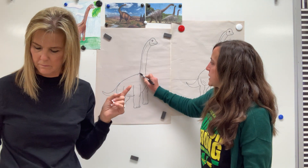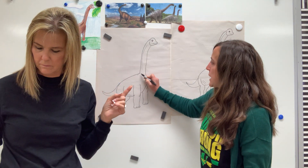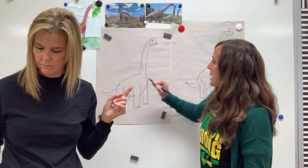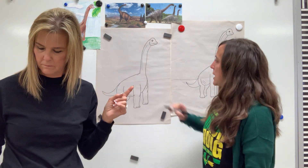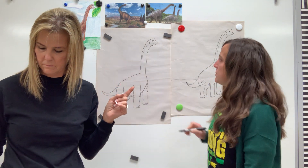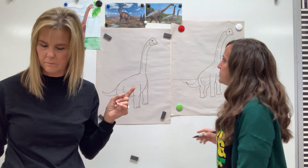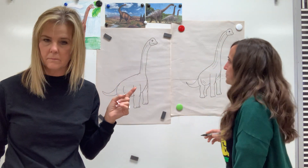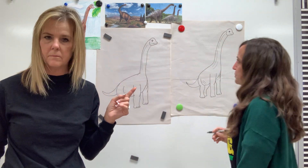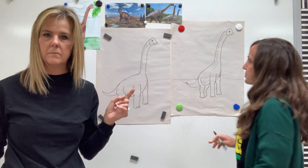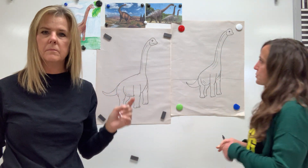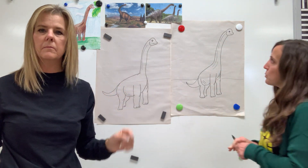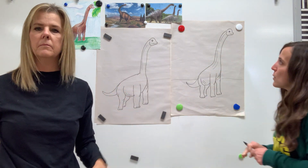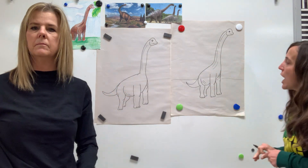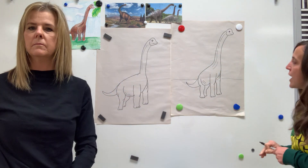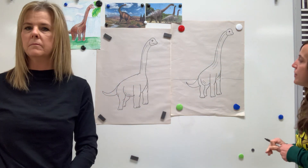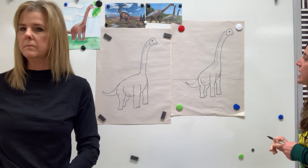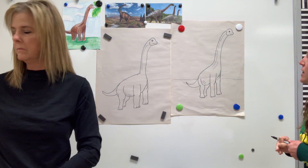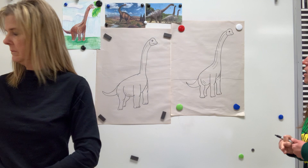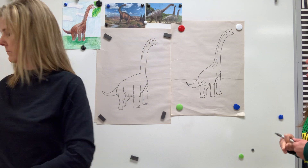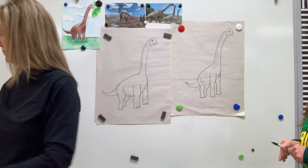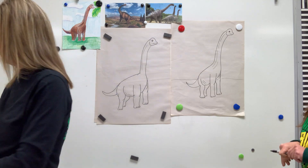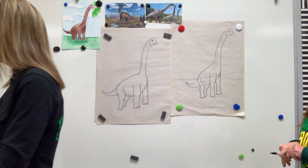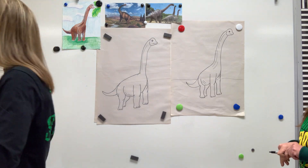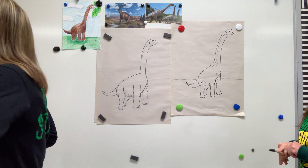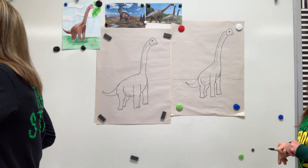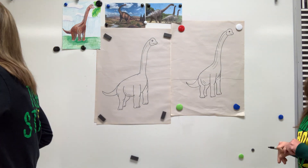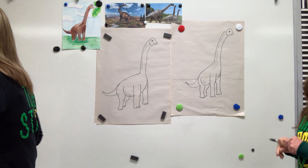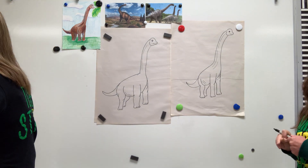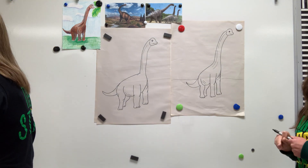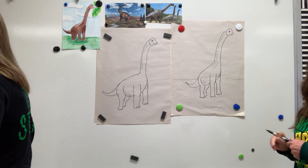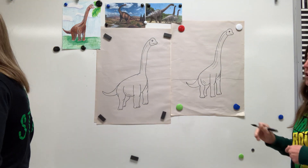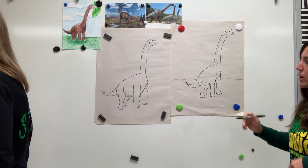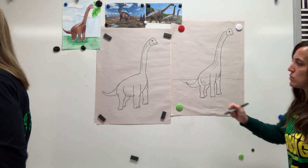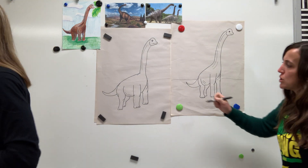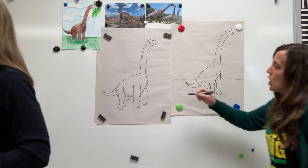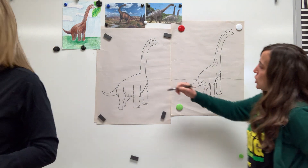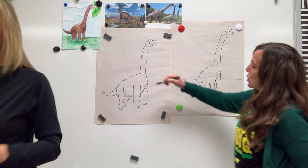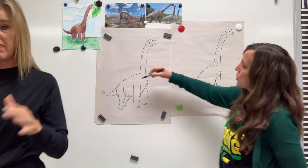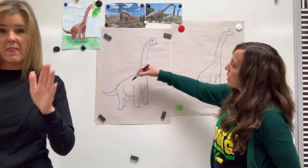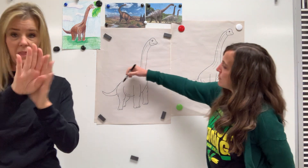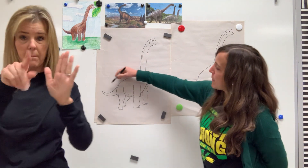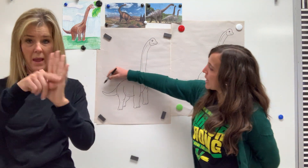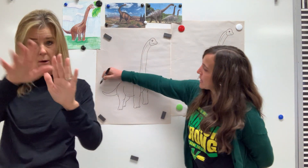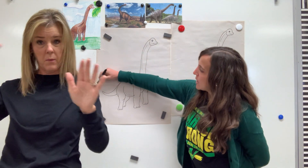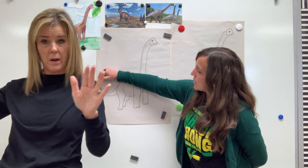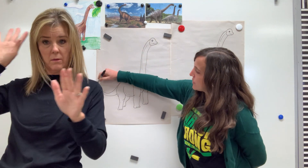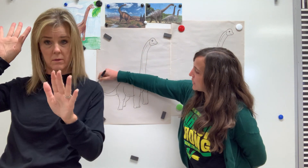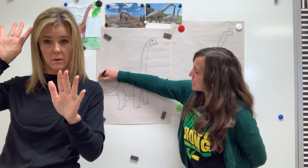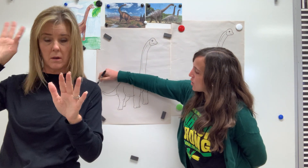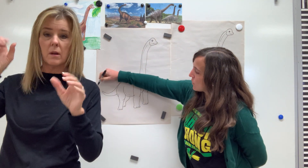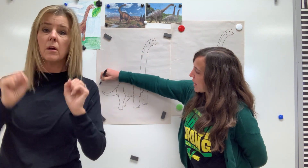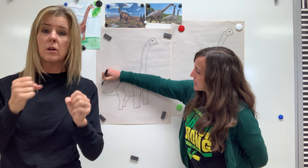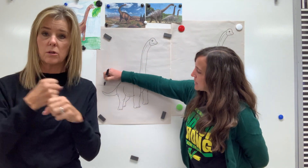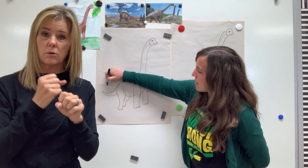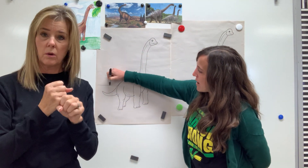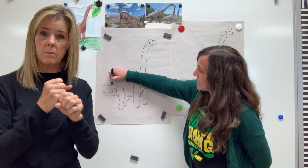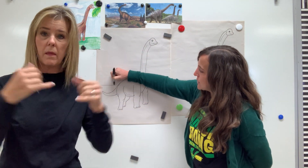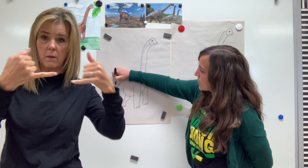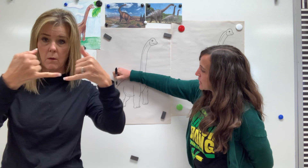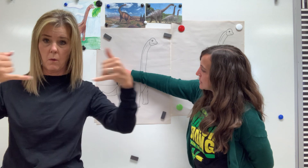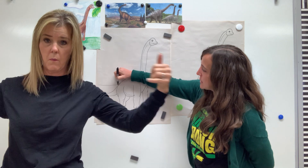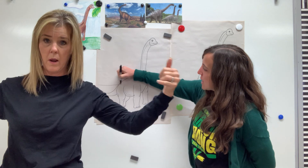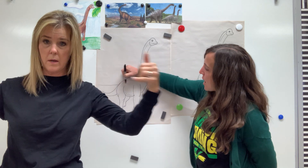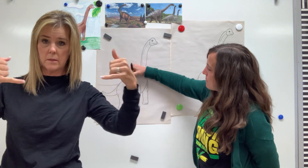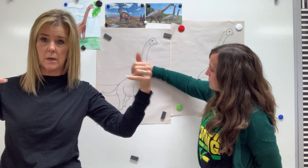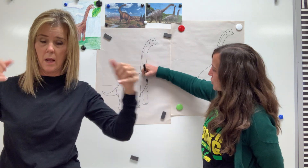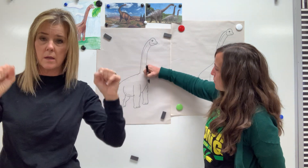dinosaur skin. And then of course, for the background, you can make the horizon line. So I